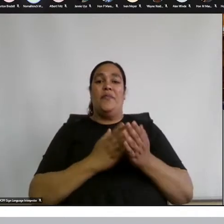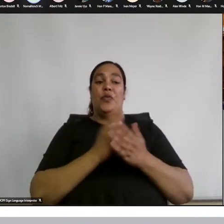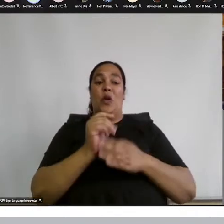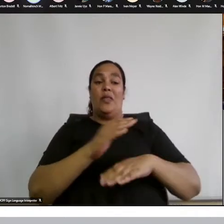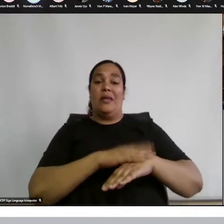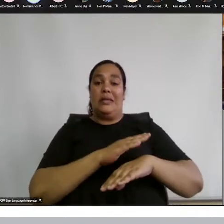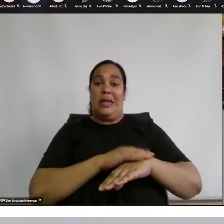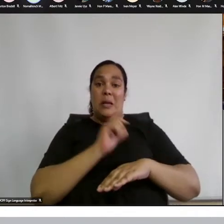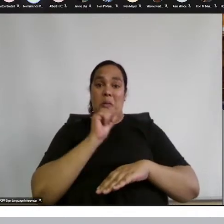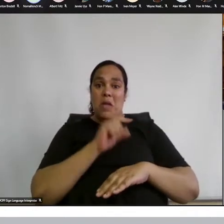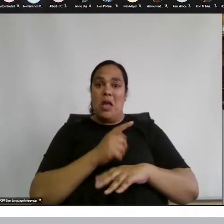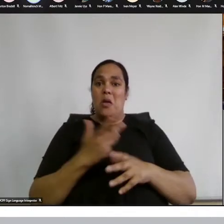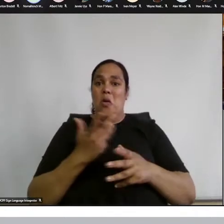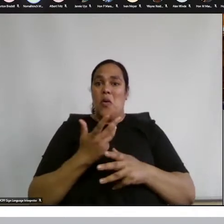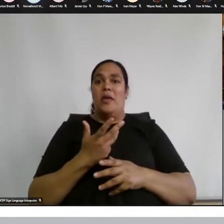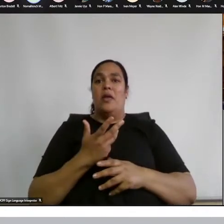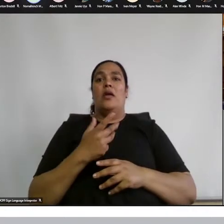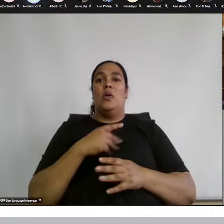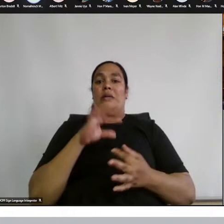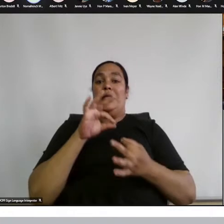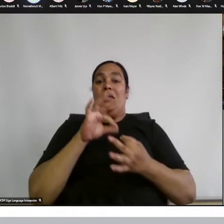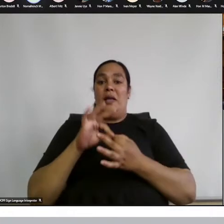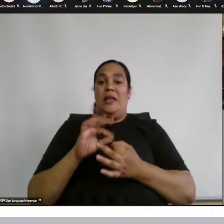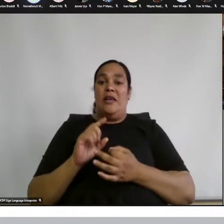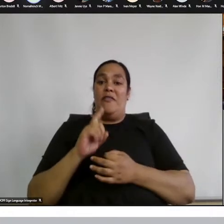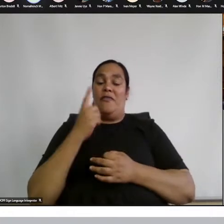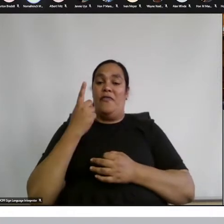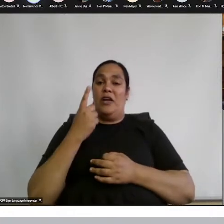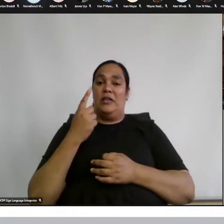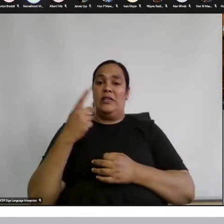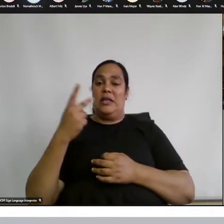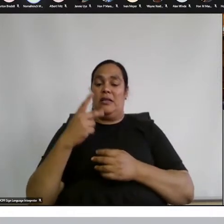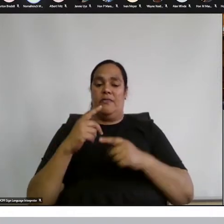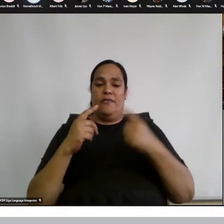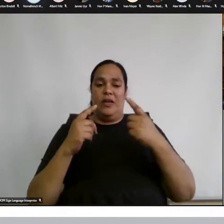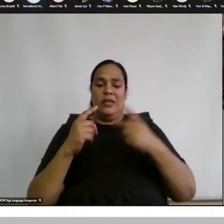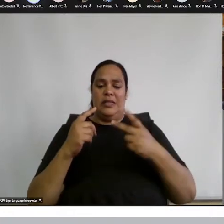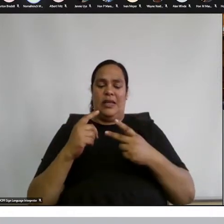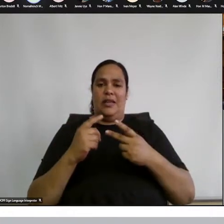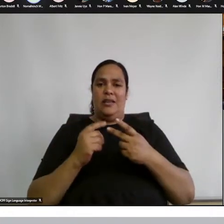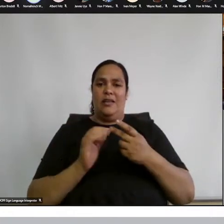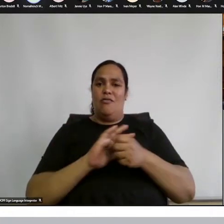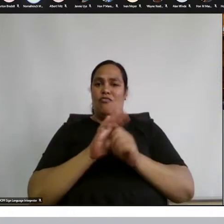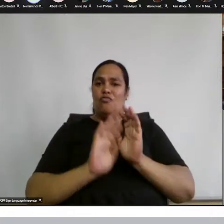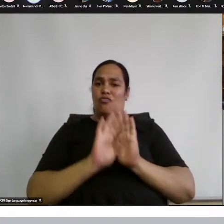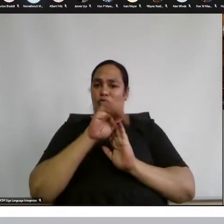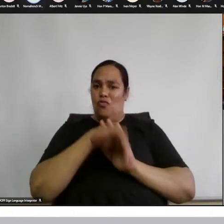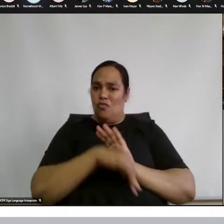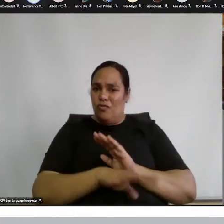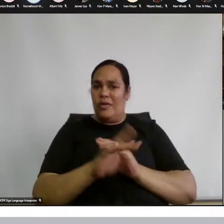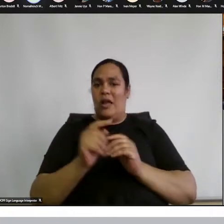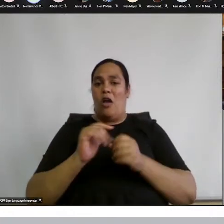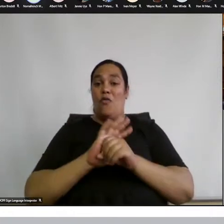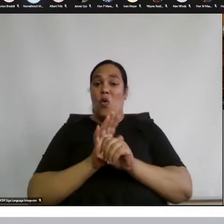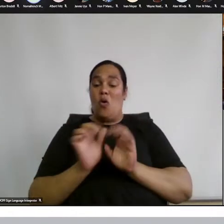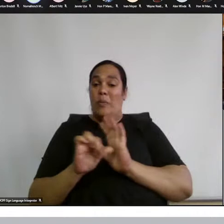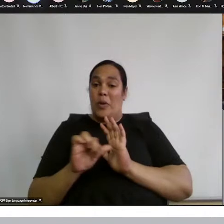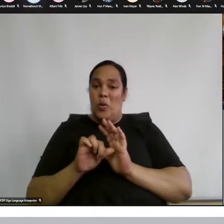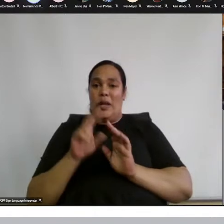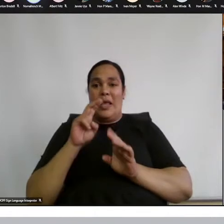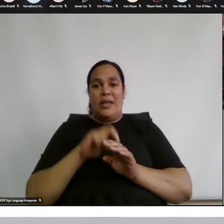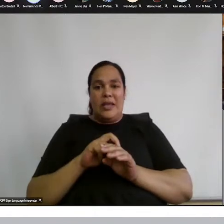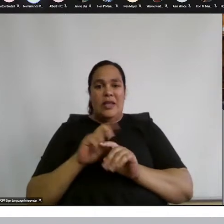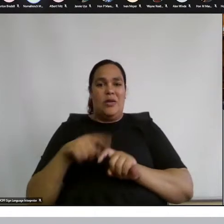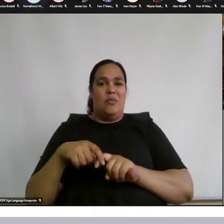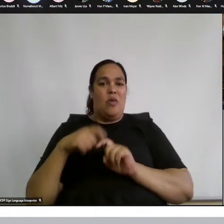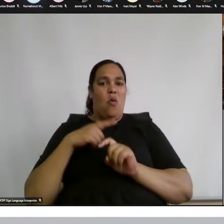time when we're specifically in the first, second to third waves, prioritizing the COVID, they have to be paused